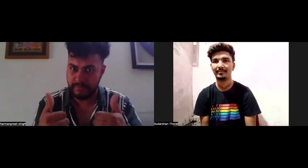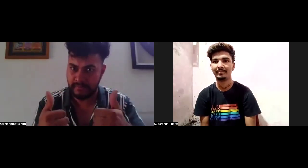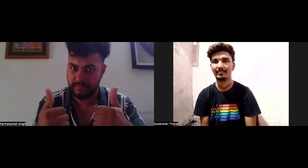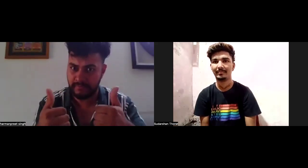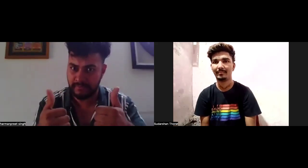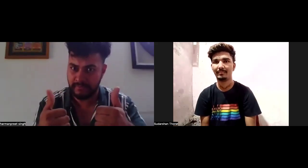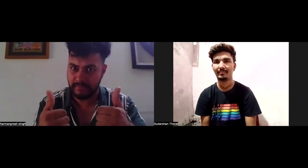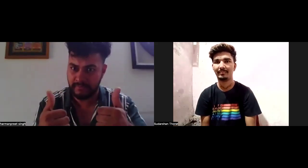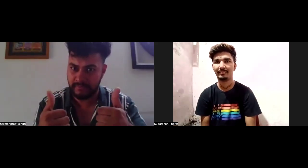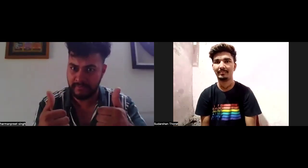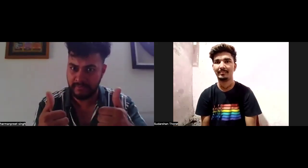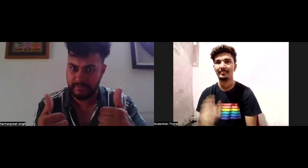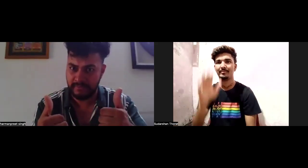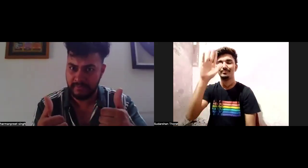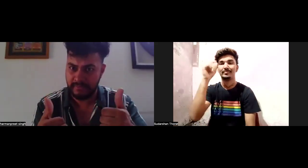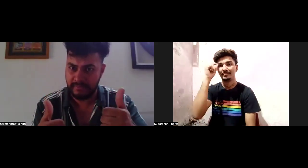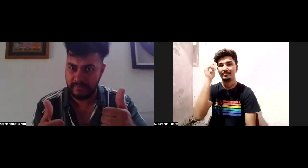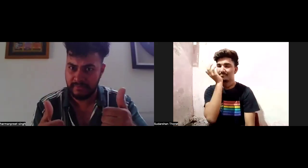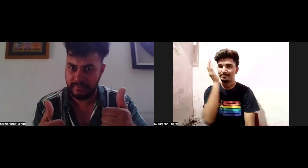Can you see?